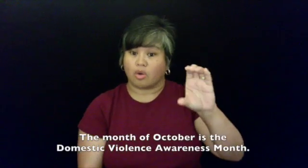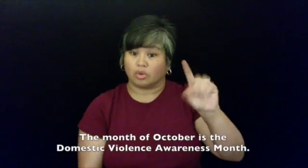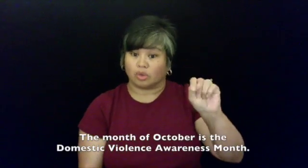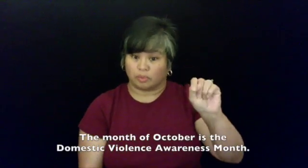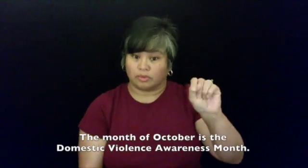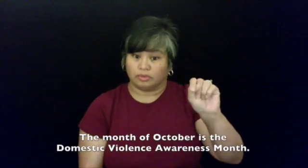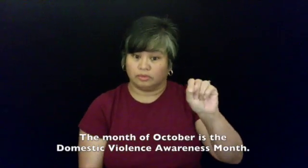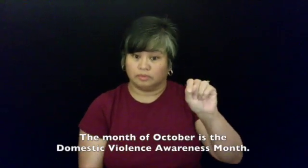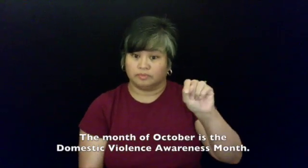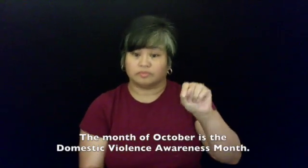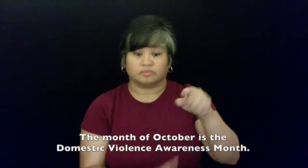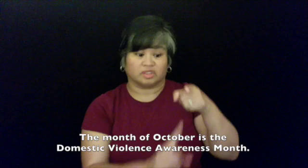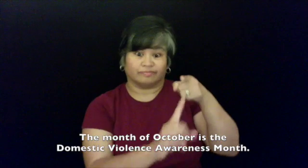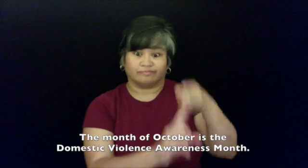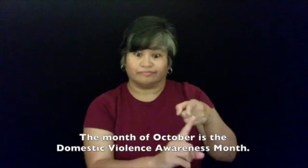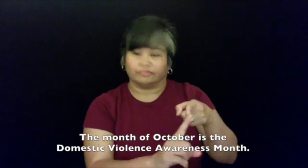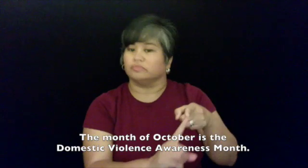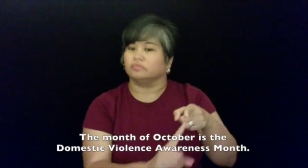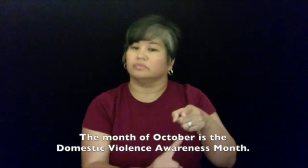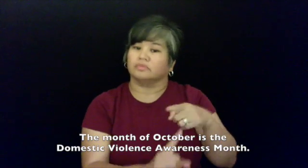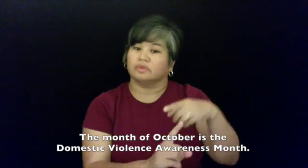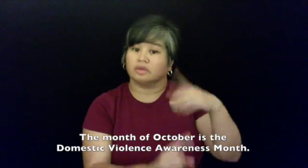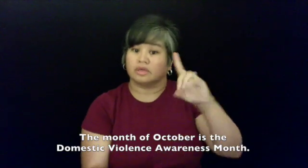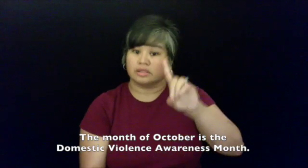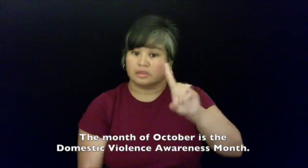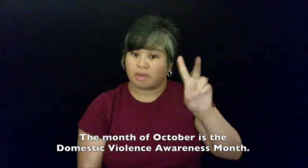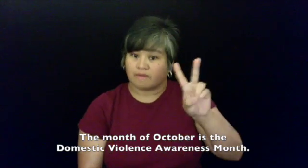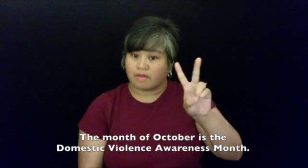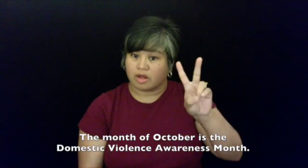The month of October is Domestic Violence Awareness Month.